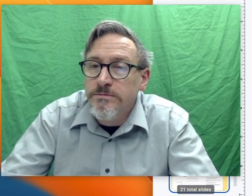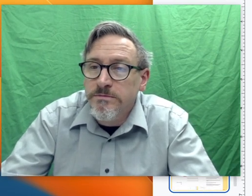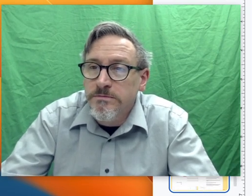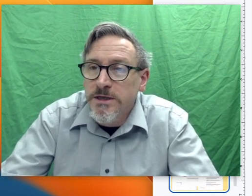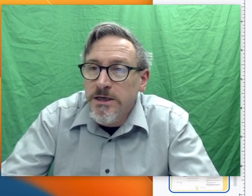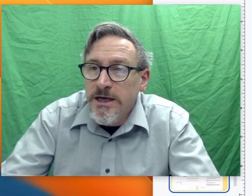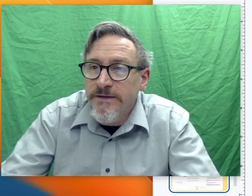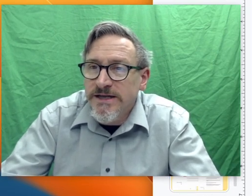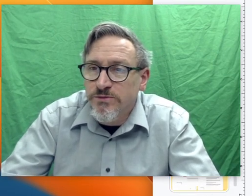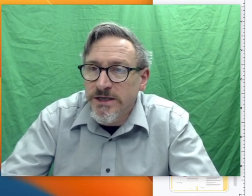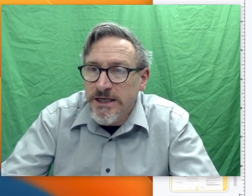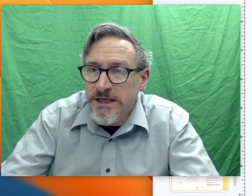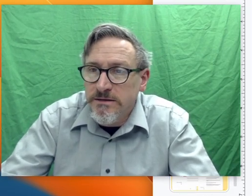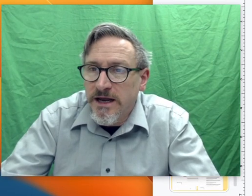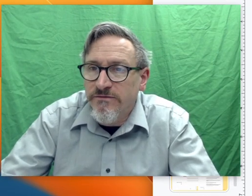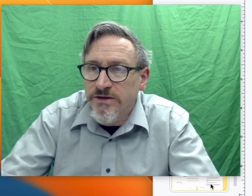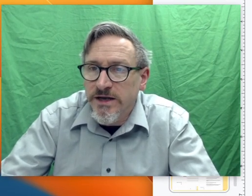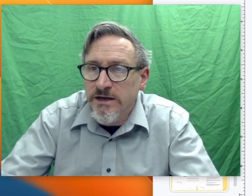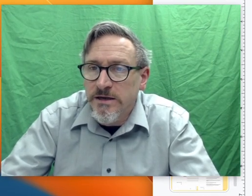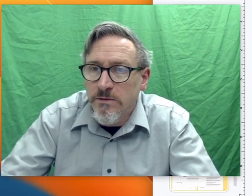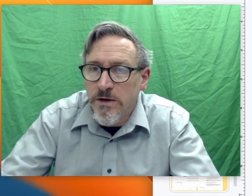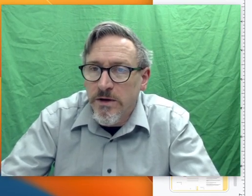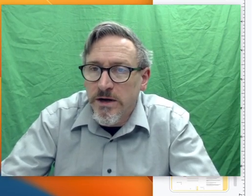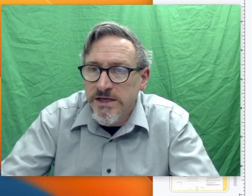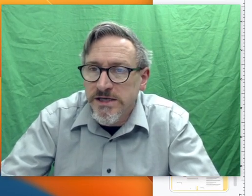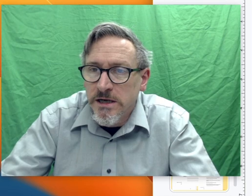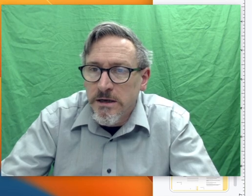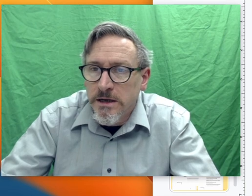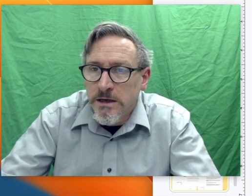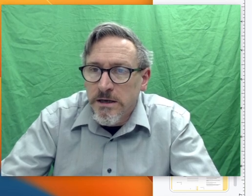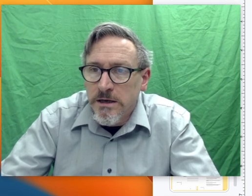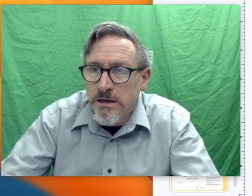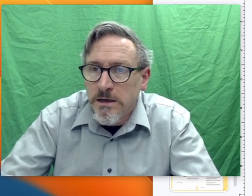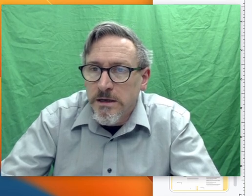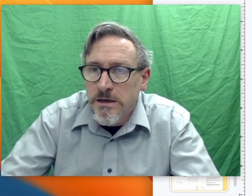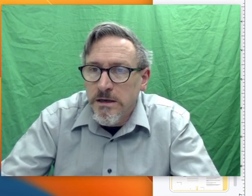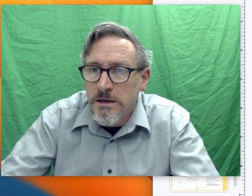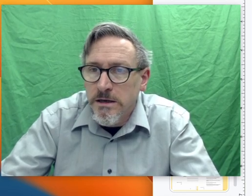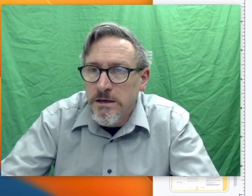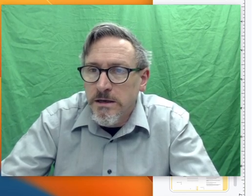Oh, and that's really everything. Why don't I do this?